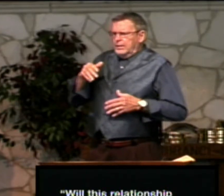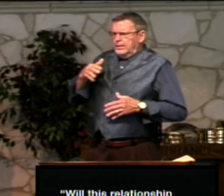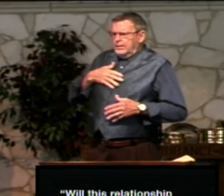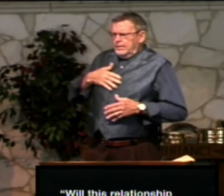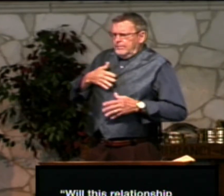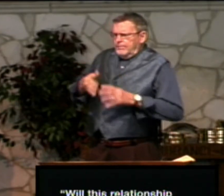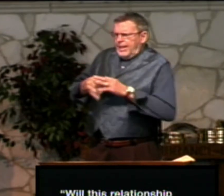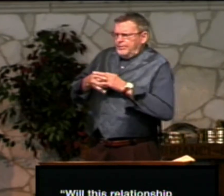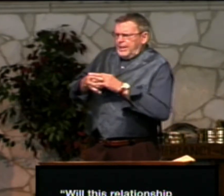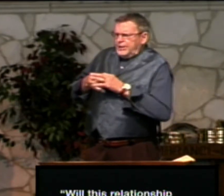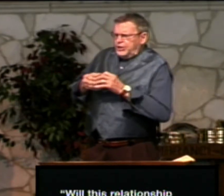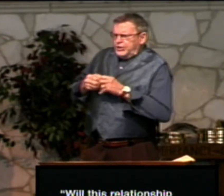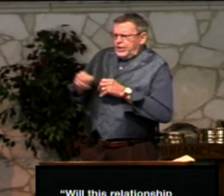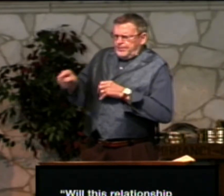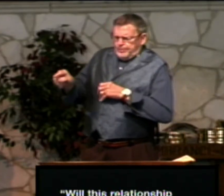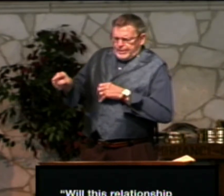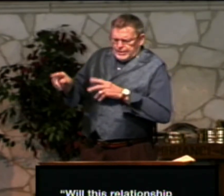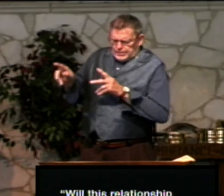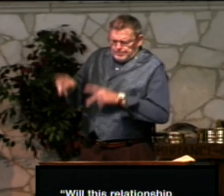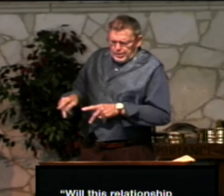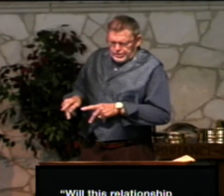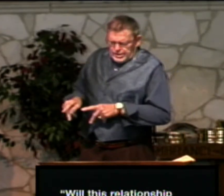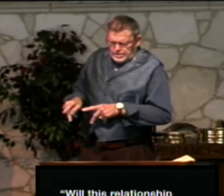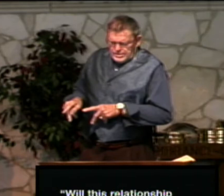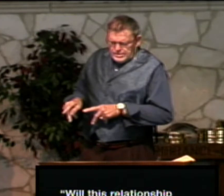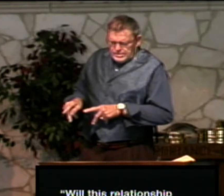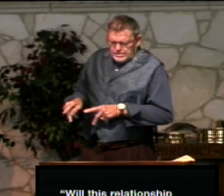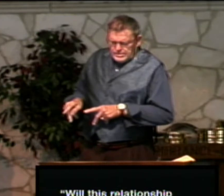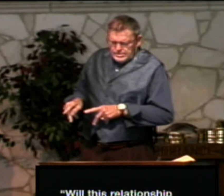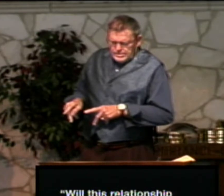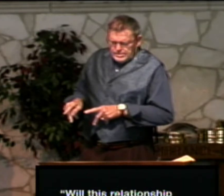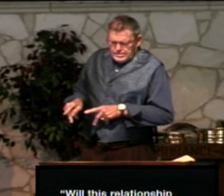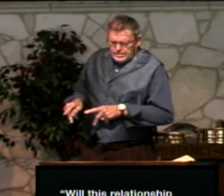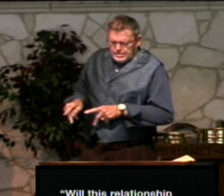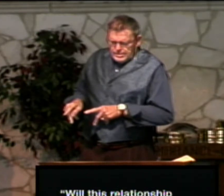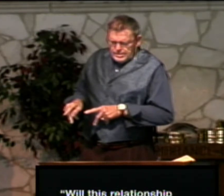will my relationship with this person